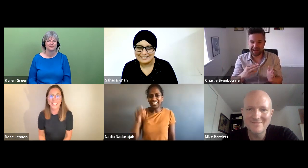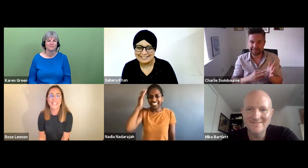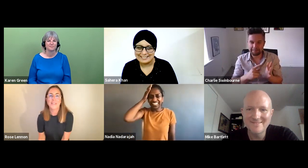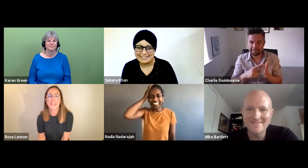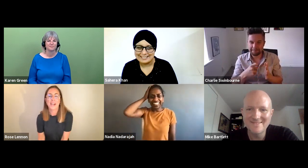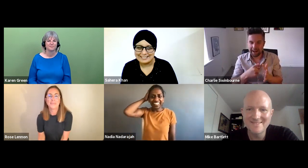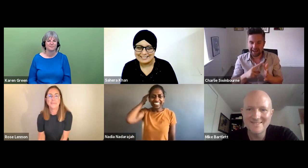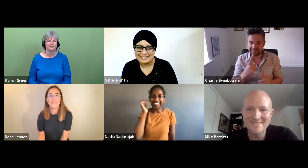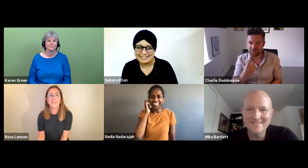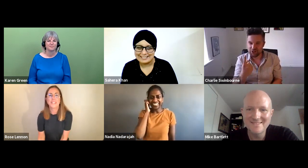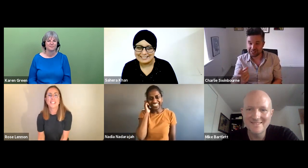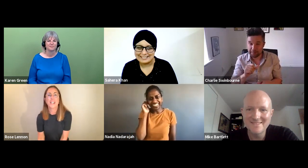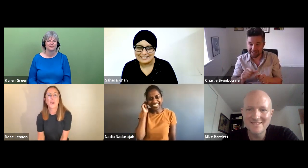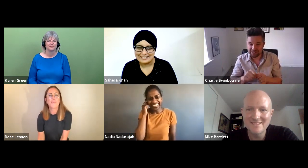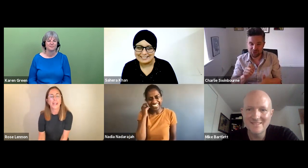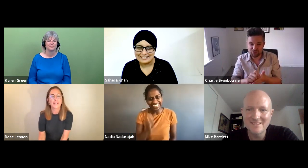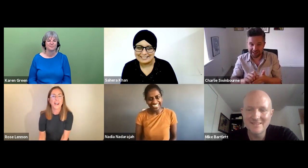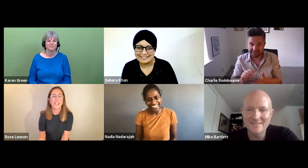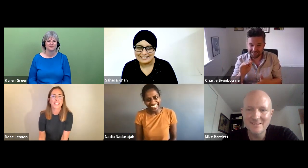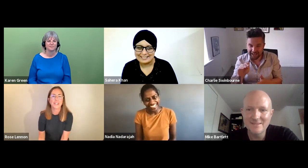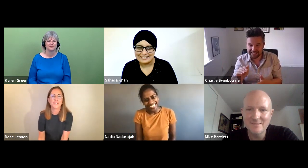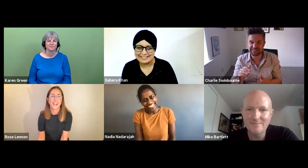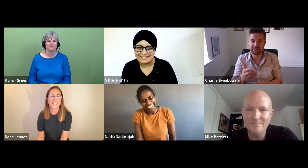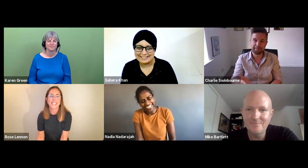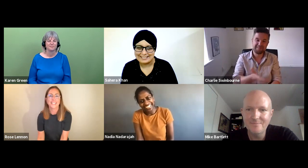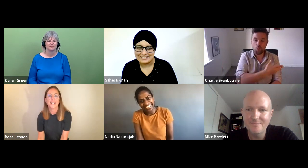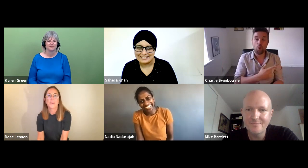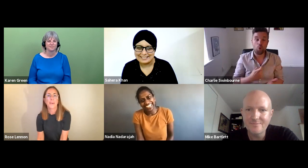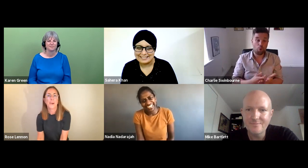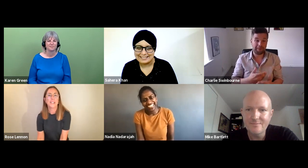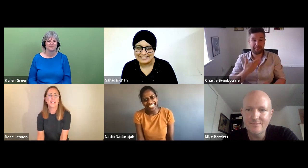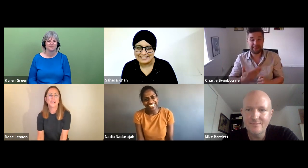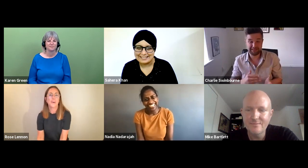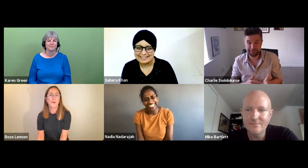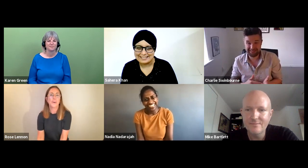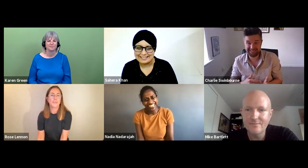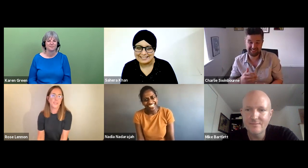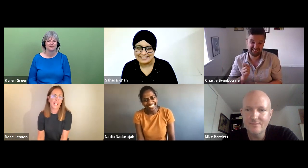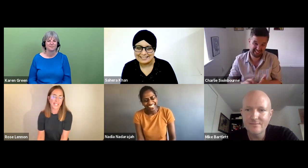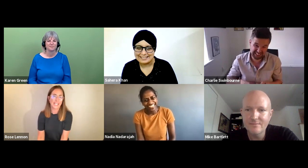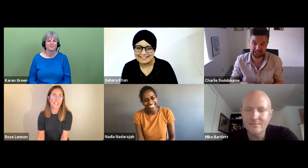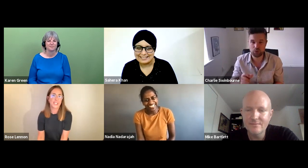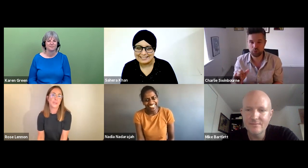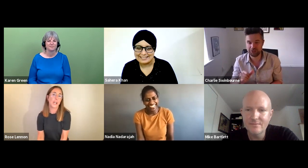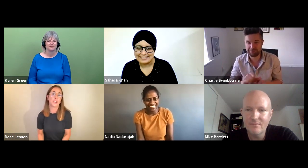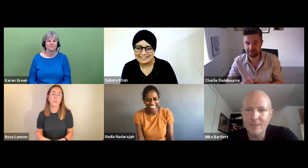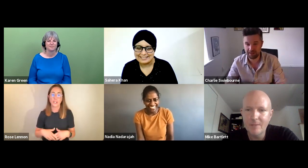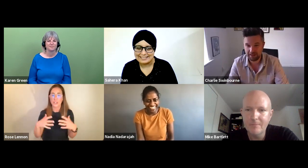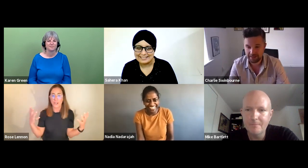away? So Mike, I'm going to ask you first. When you're writing, are you one of those writers